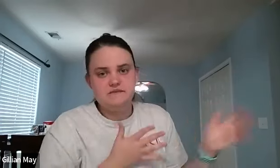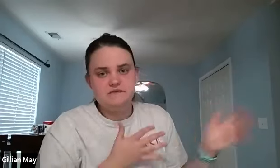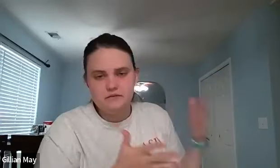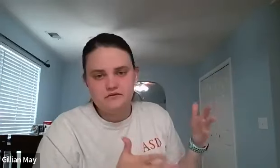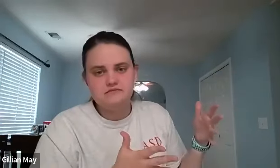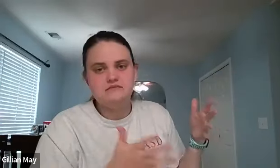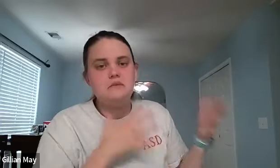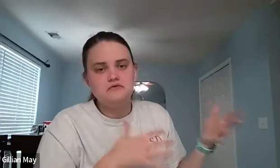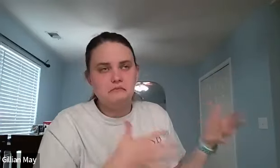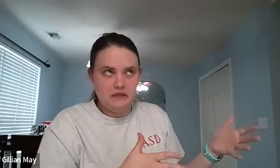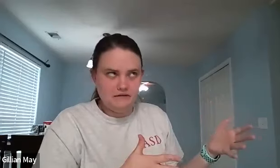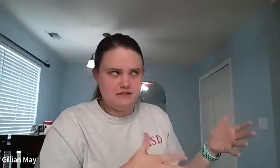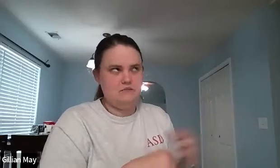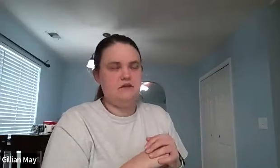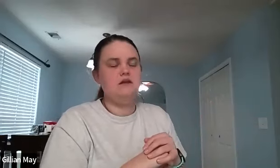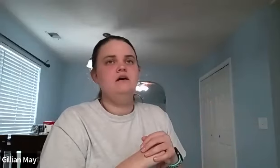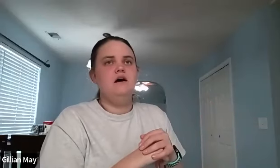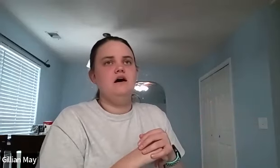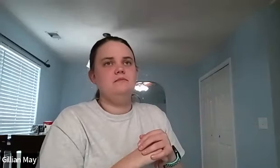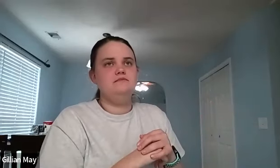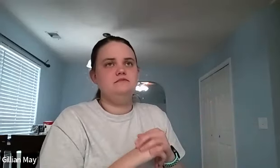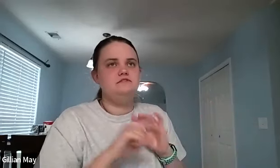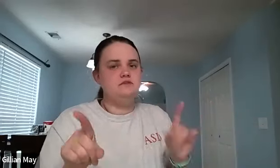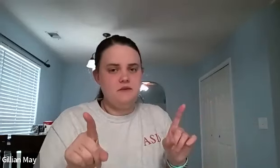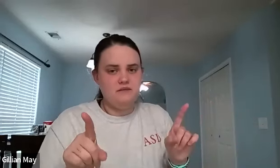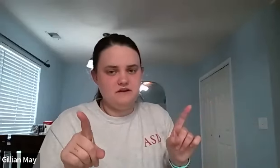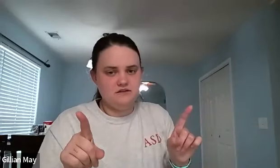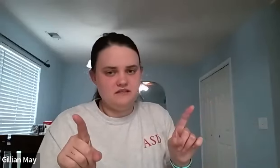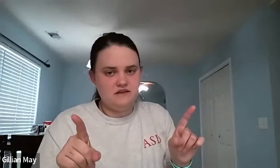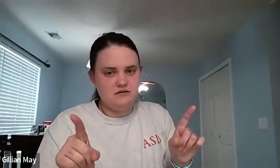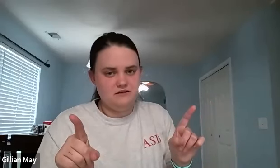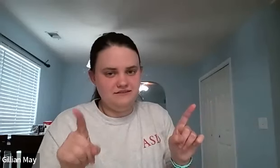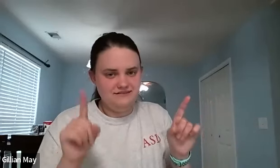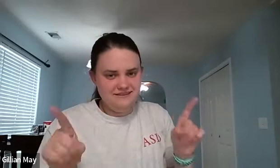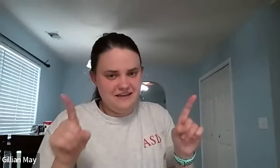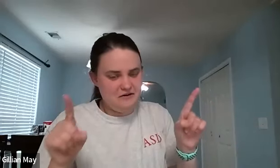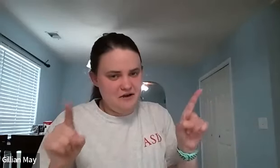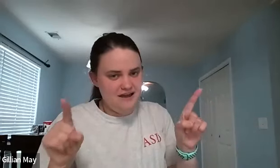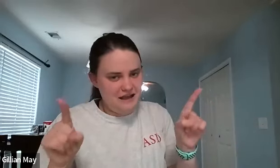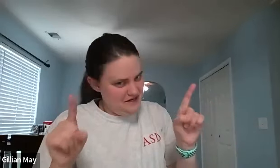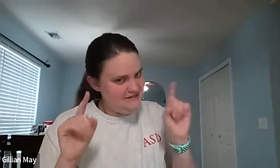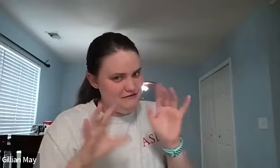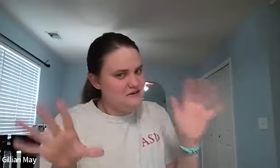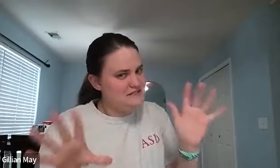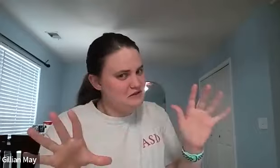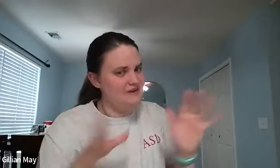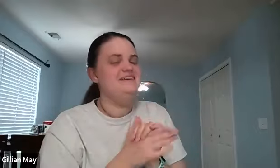they both mean the same thing. Don't come at me if I don't say that correctly. If they're not, I mean, they're very similar.